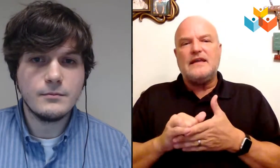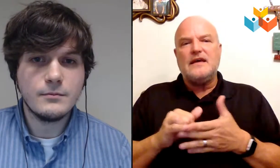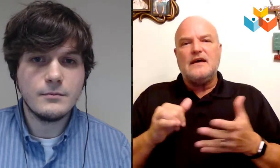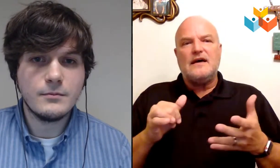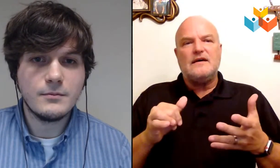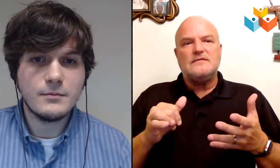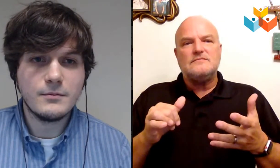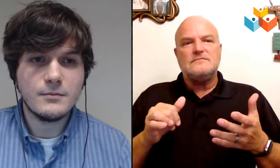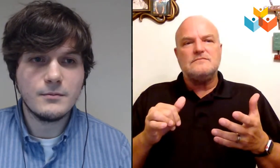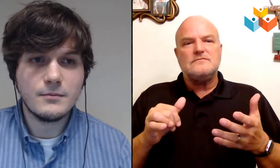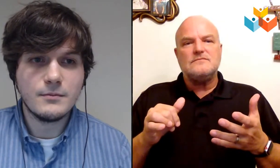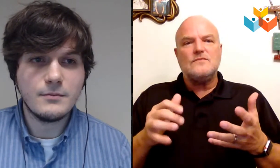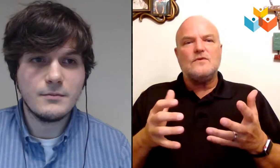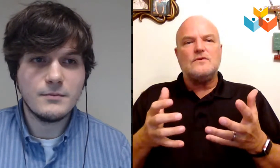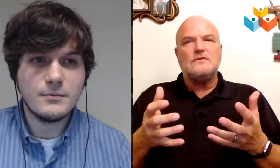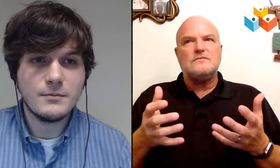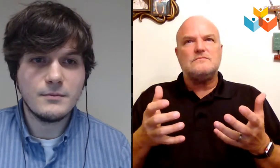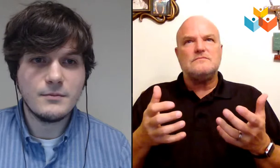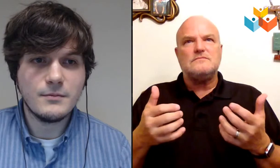now that